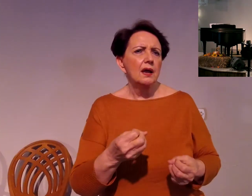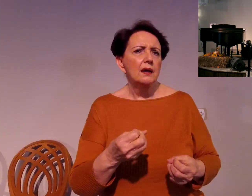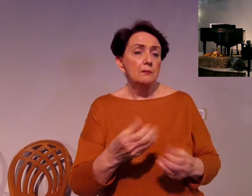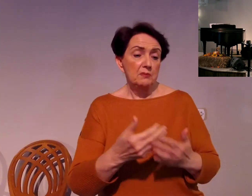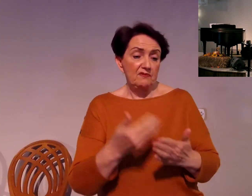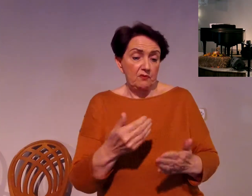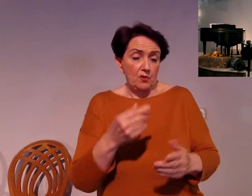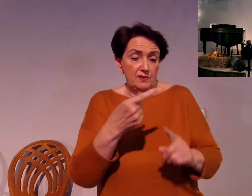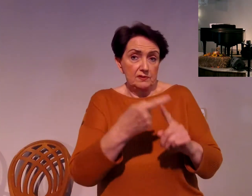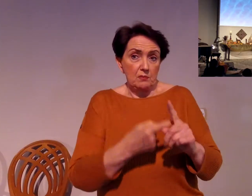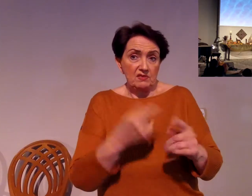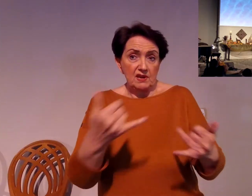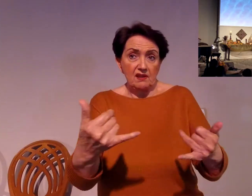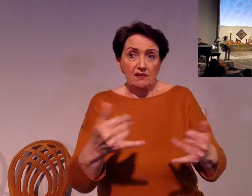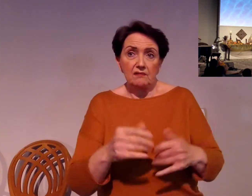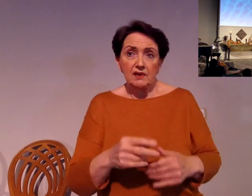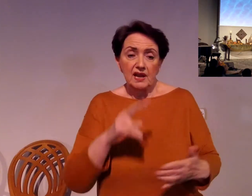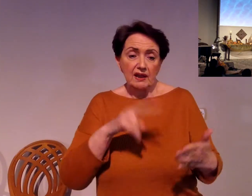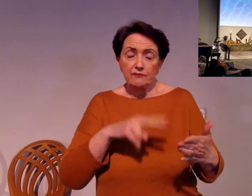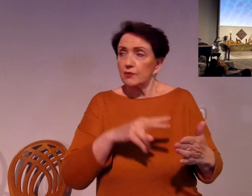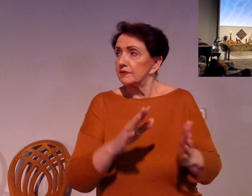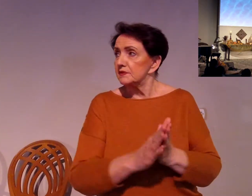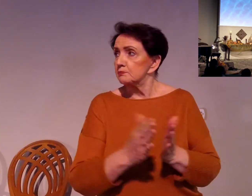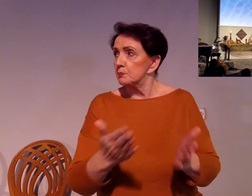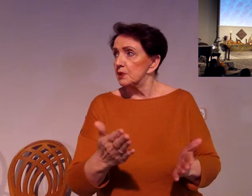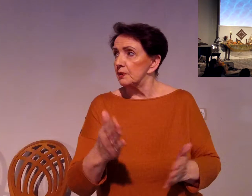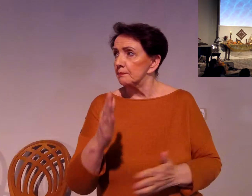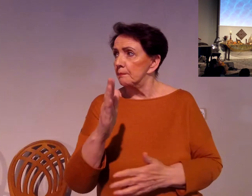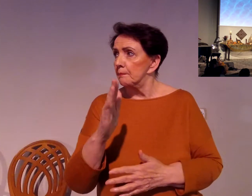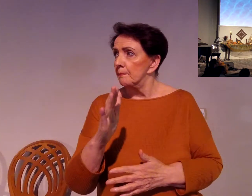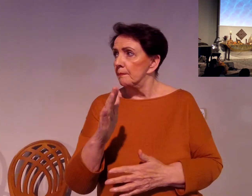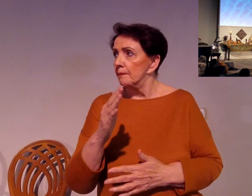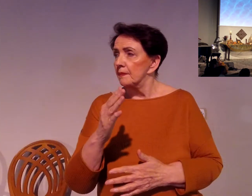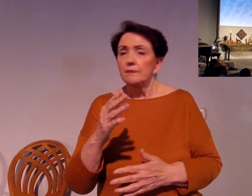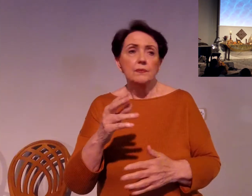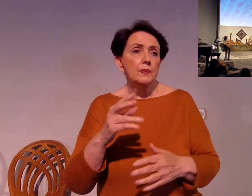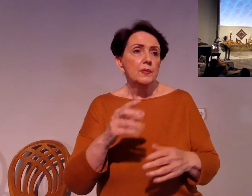month, okay, have read this book by Gay Hendricks, The Big Leap?